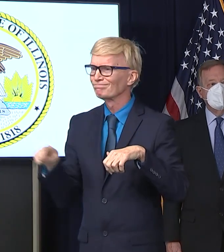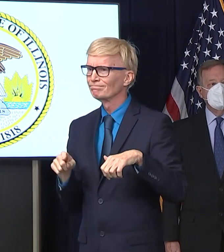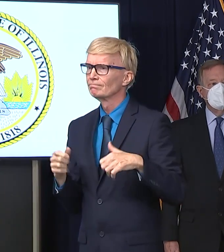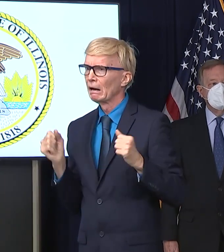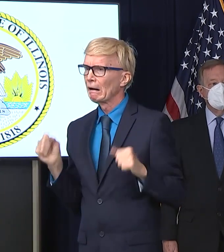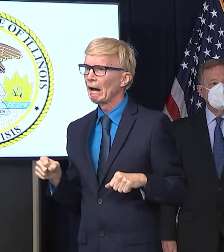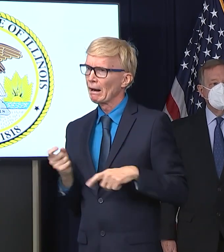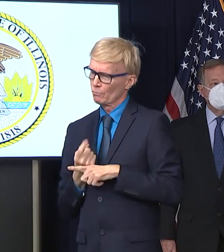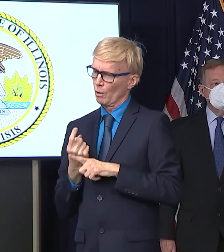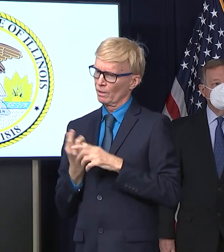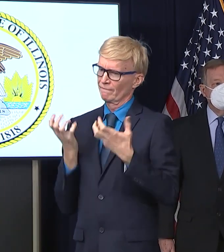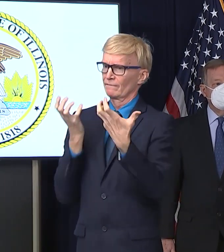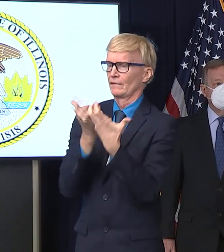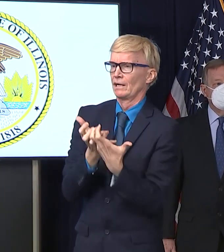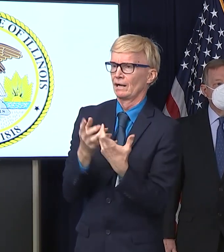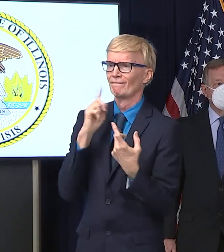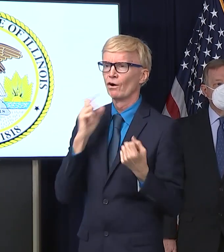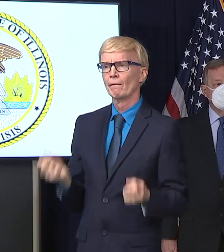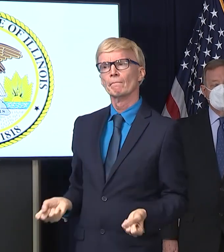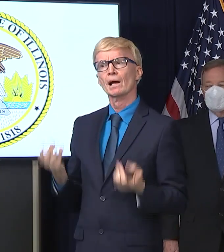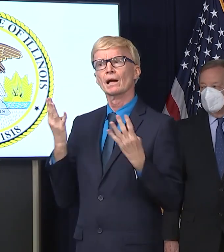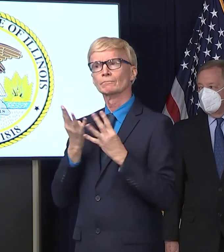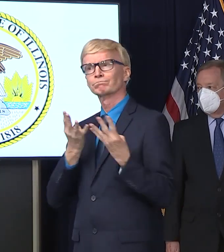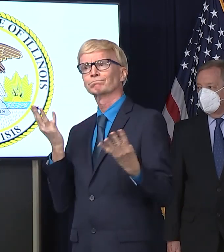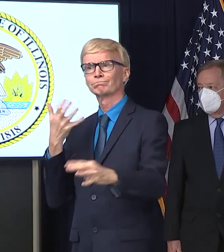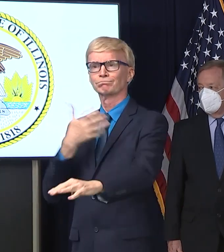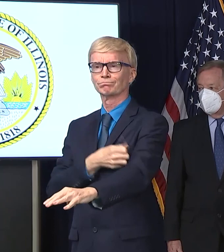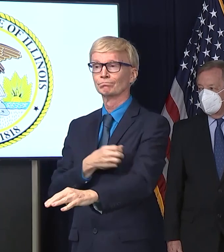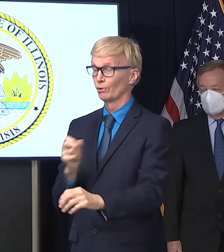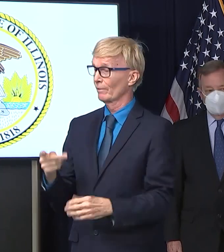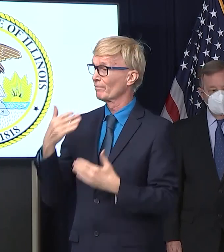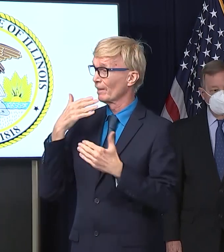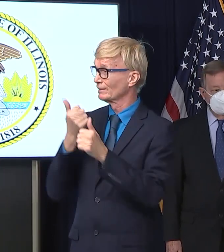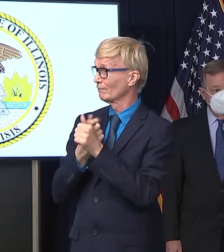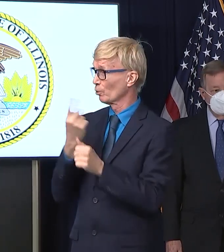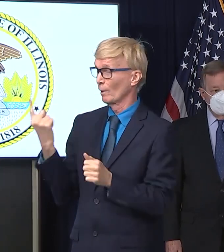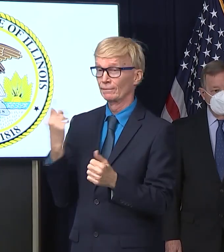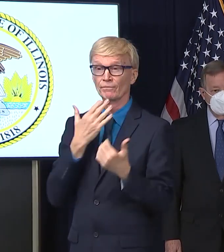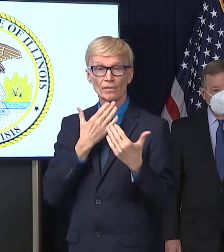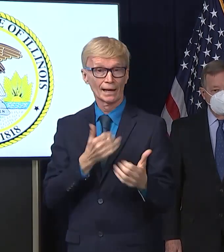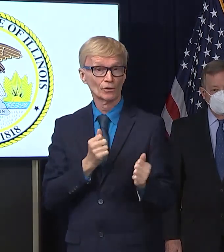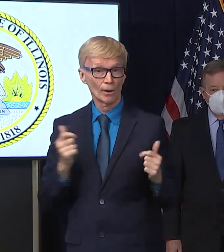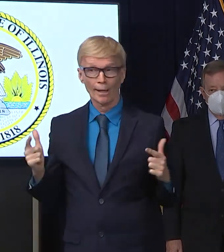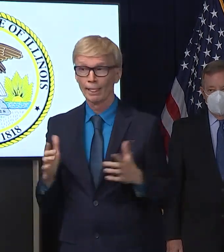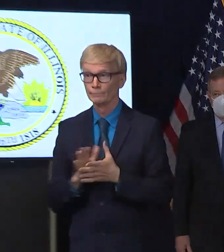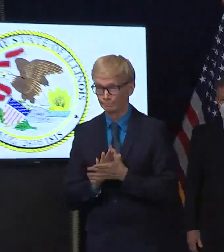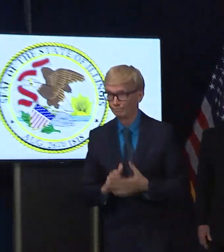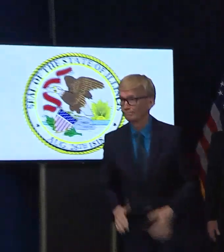most number of doses into the most number of arms. All right. Thanks, everyone. Thank you. Thank you all.